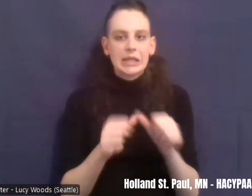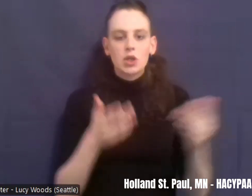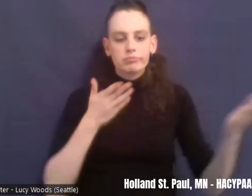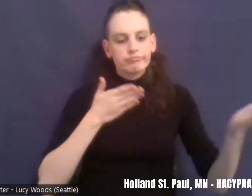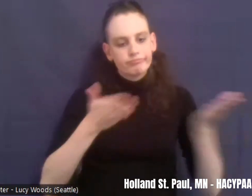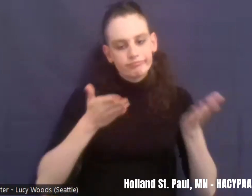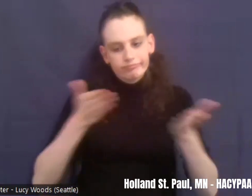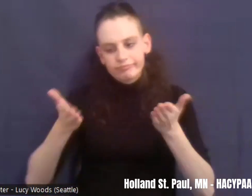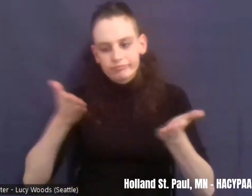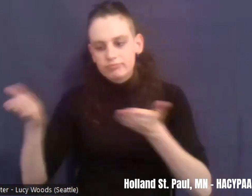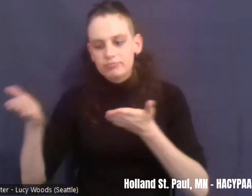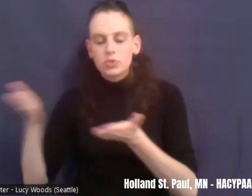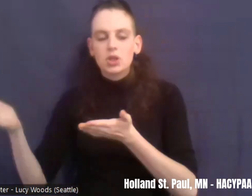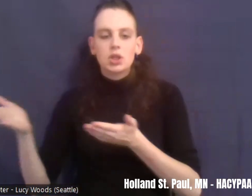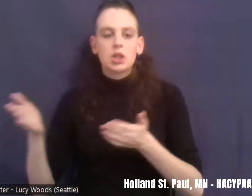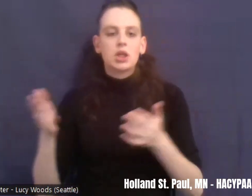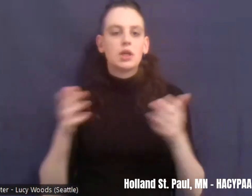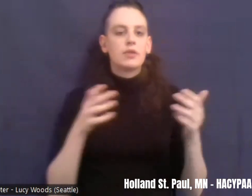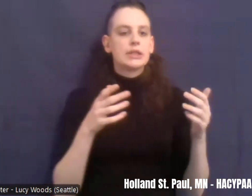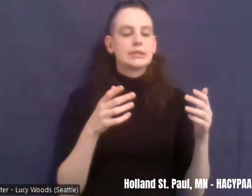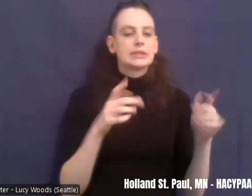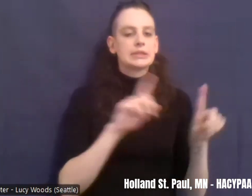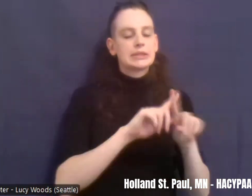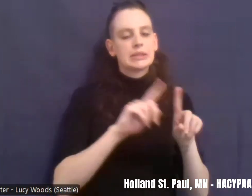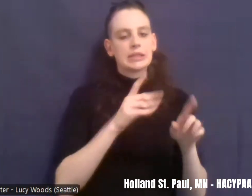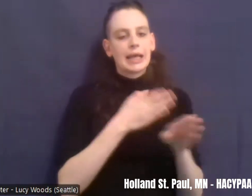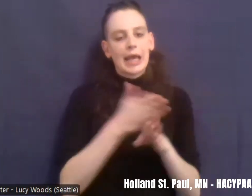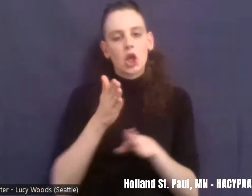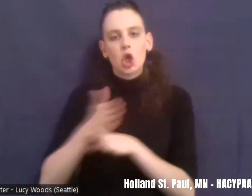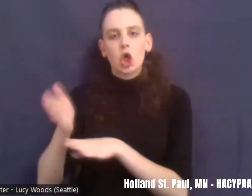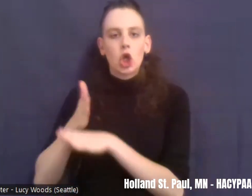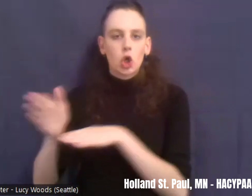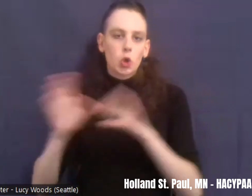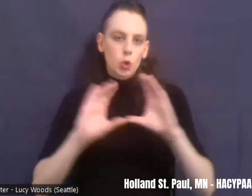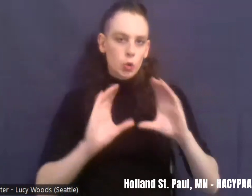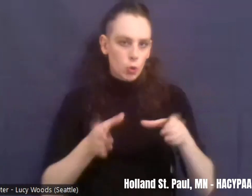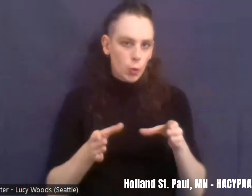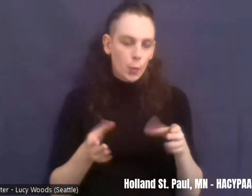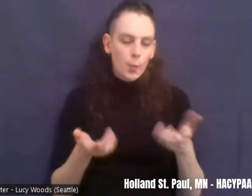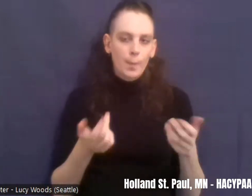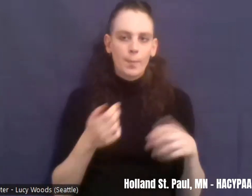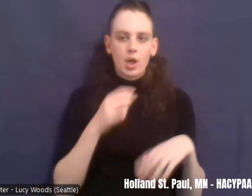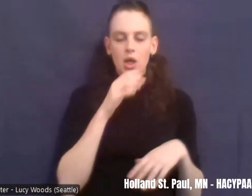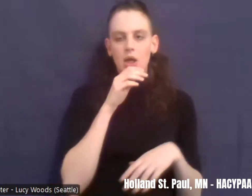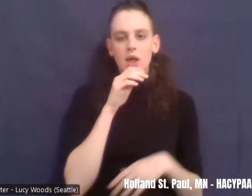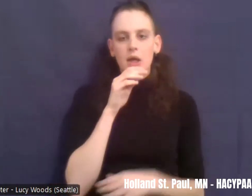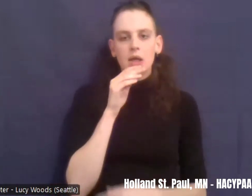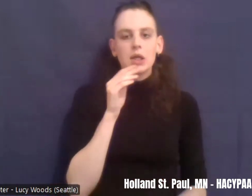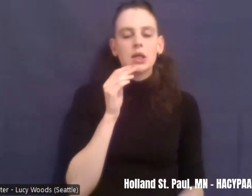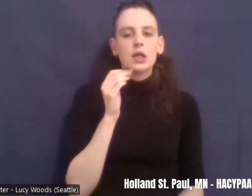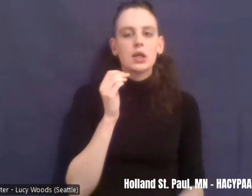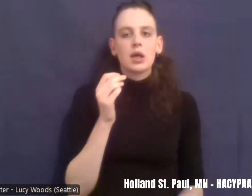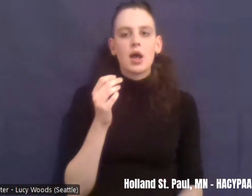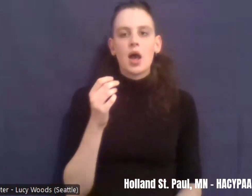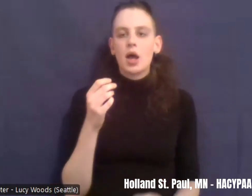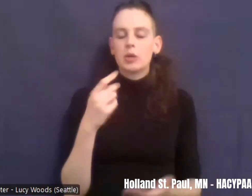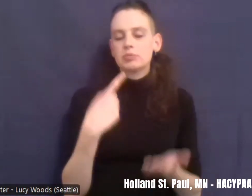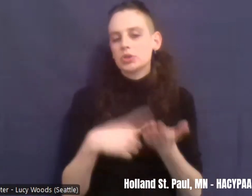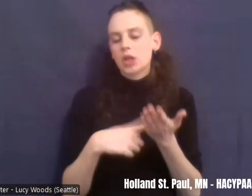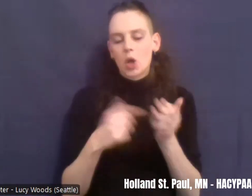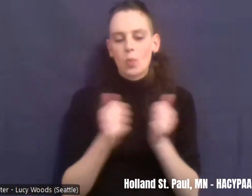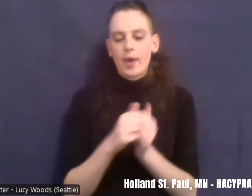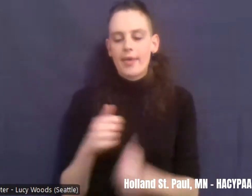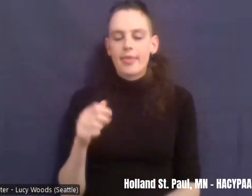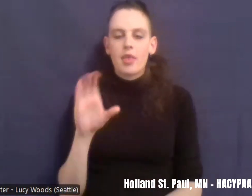intergroup needs or like our district needs. I'm a treatment and corrections like officer for the area that we're in.